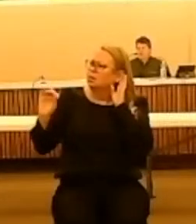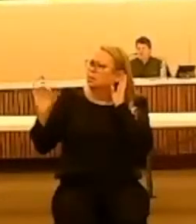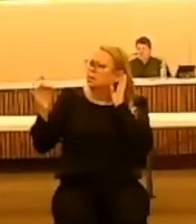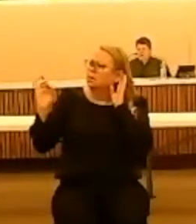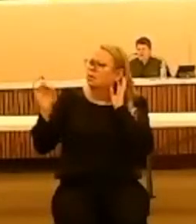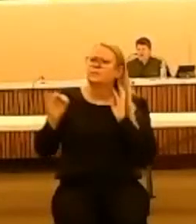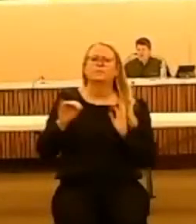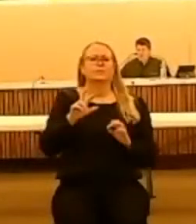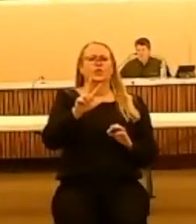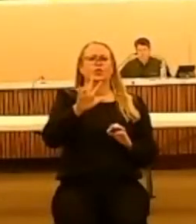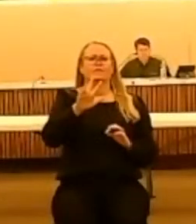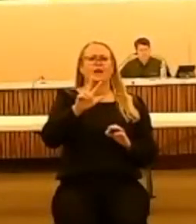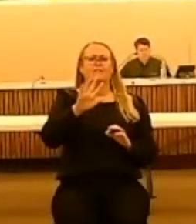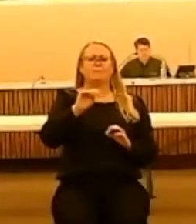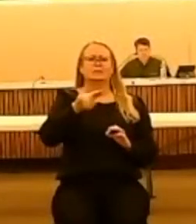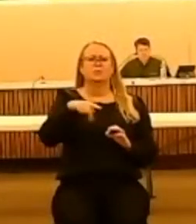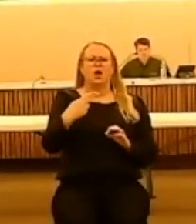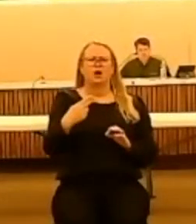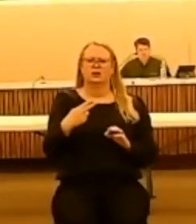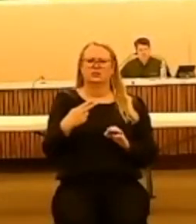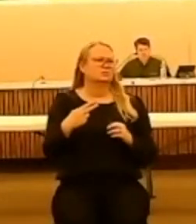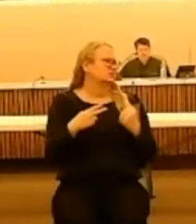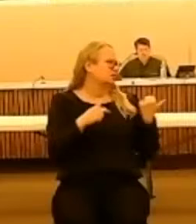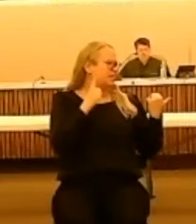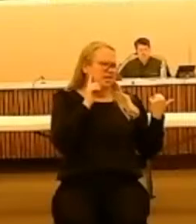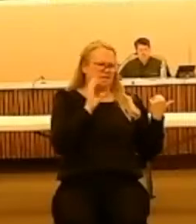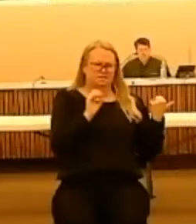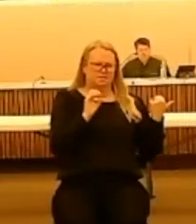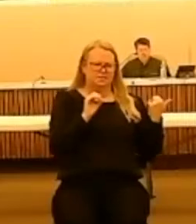Is it 35 today? I think it is.